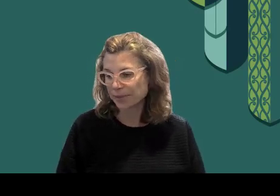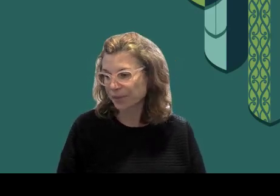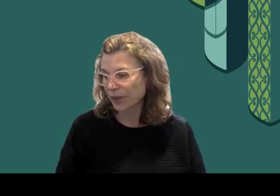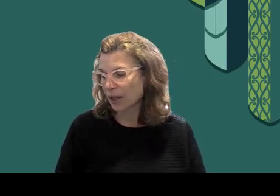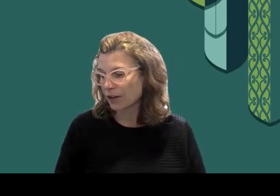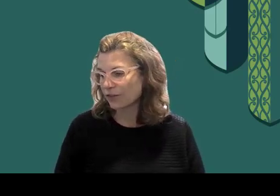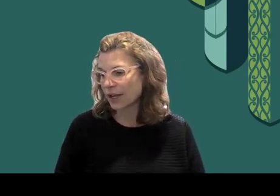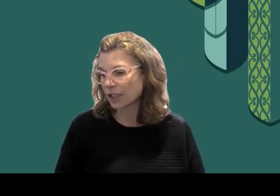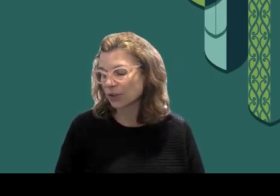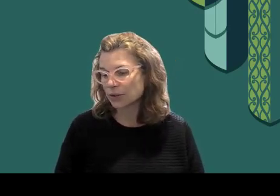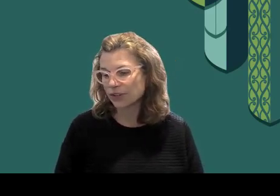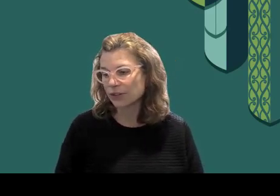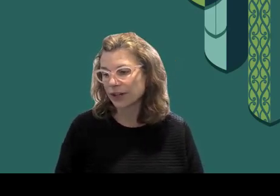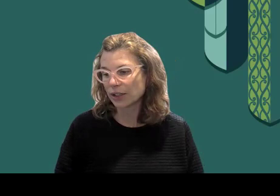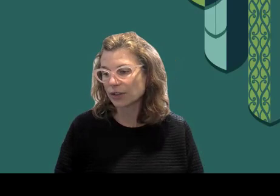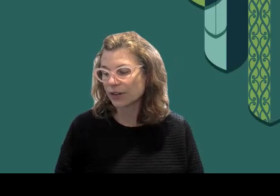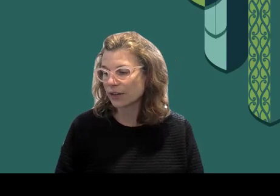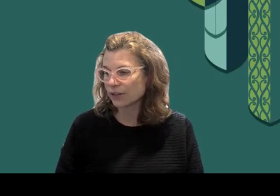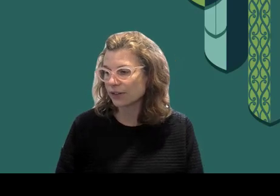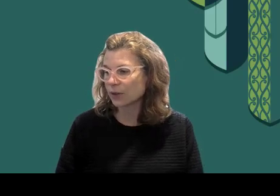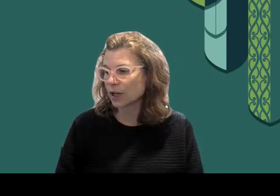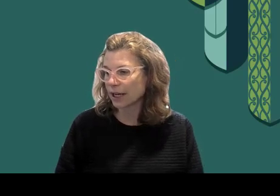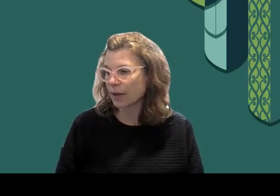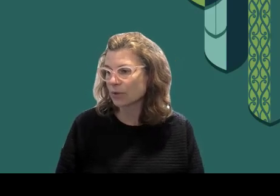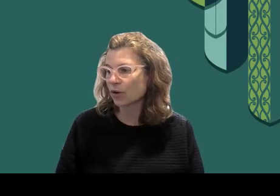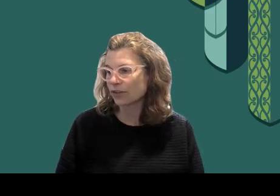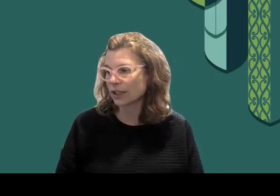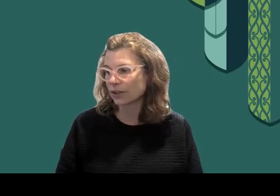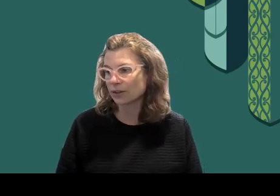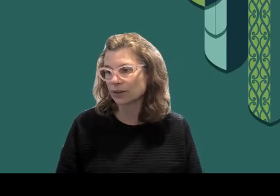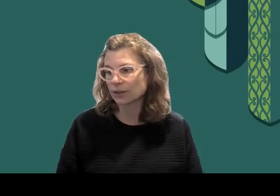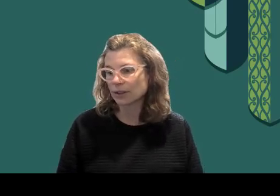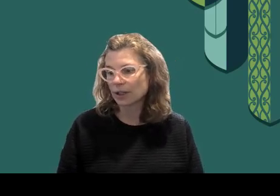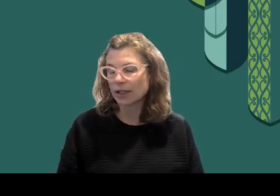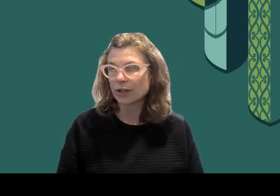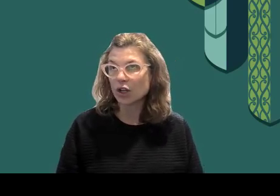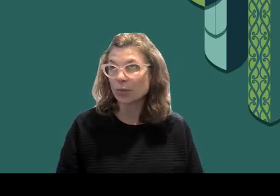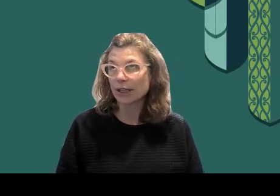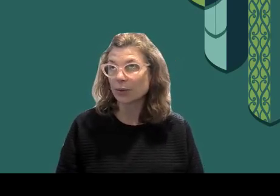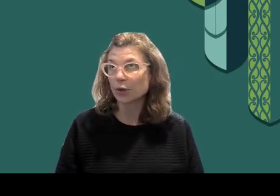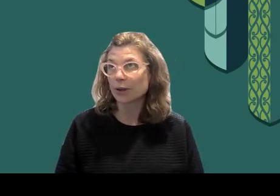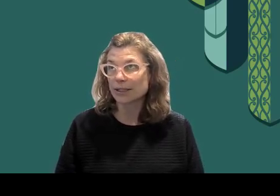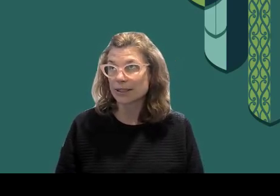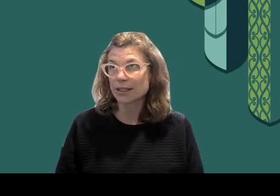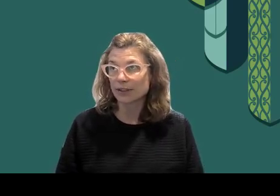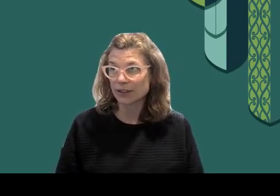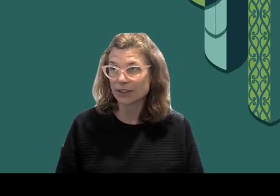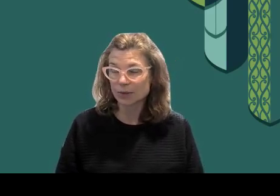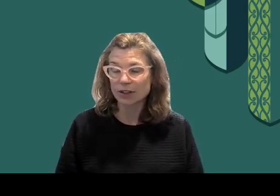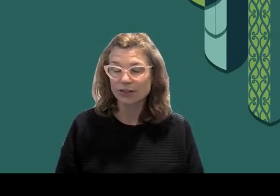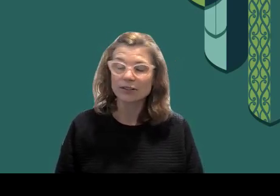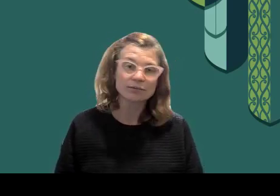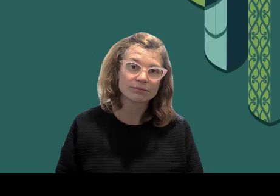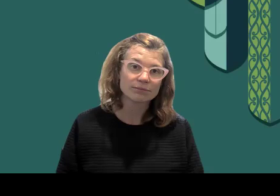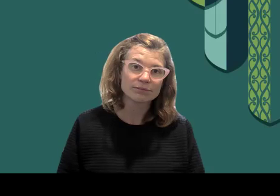is valued, to feel valued. If I ever feel like I'm not valued, and I look back at workplaces that I've left,